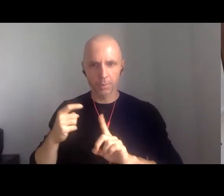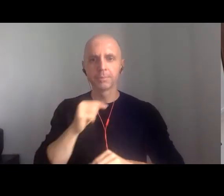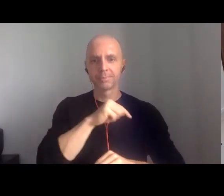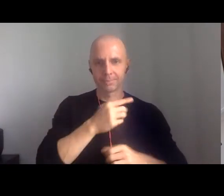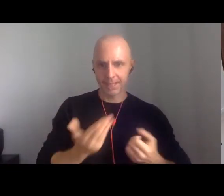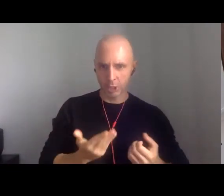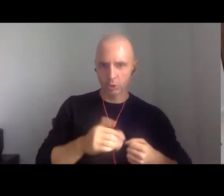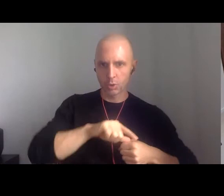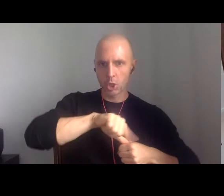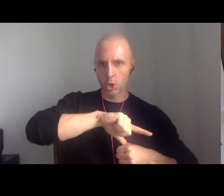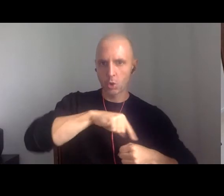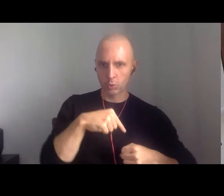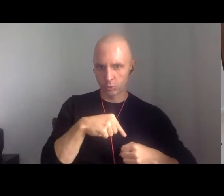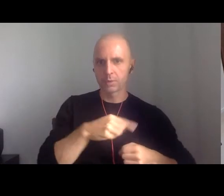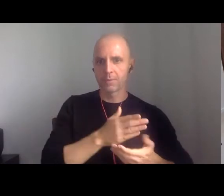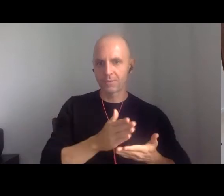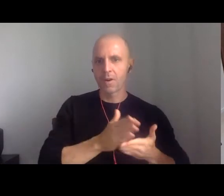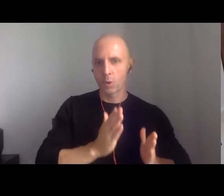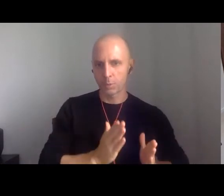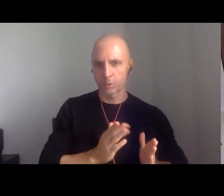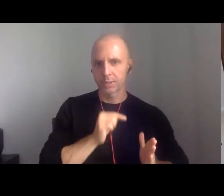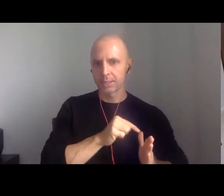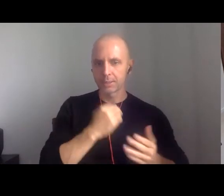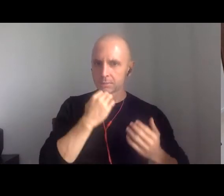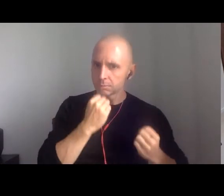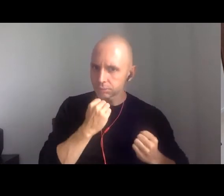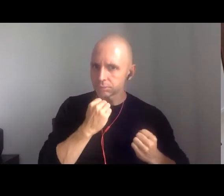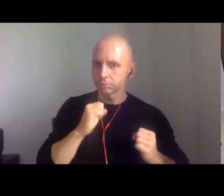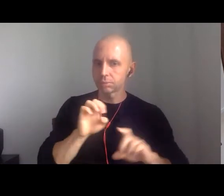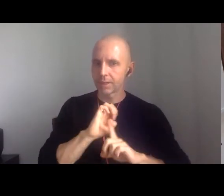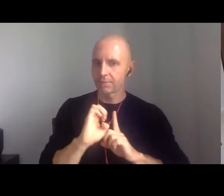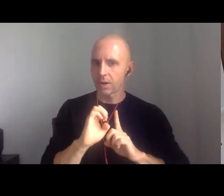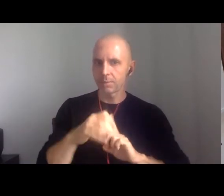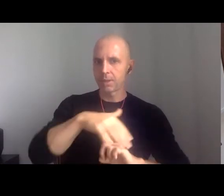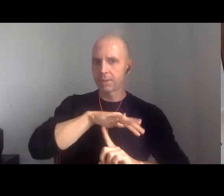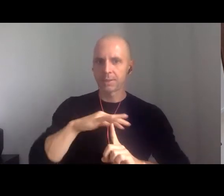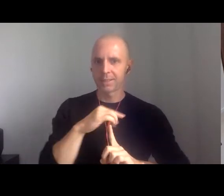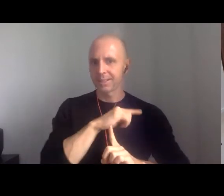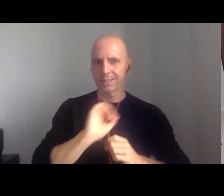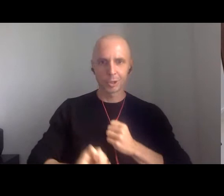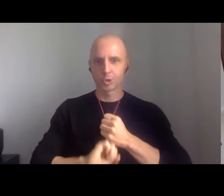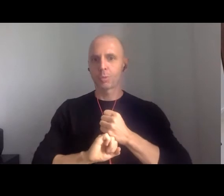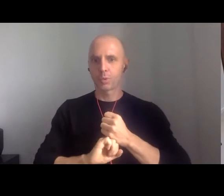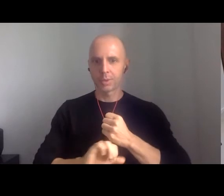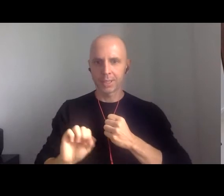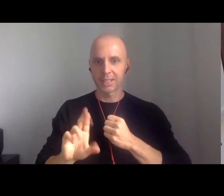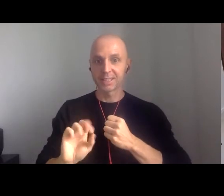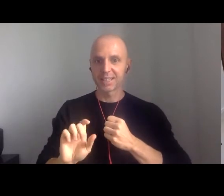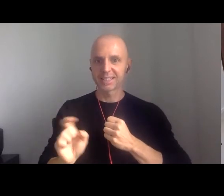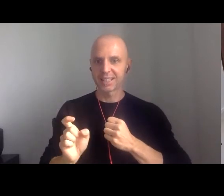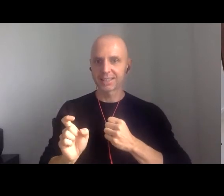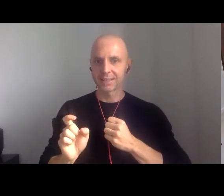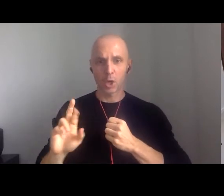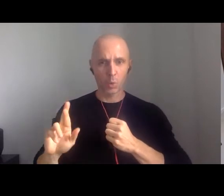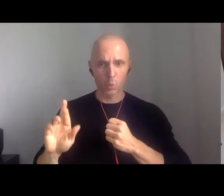very conscious of the environment. He's a supporter of the Sussex rare breed cattle, and he'll be